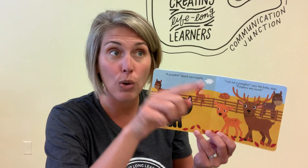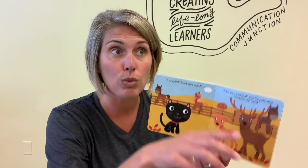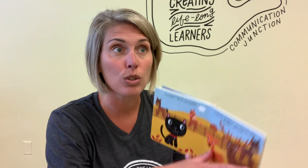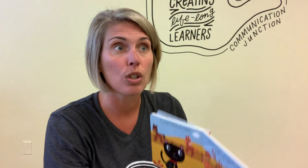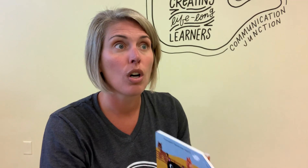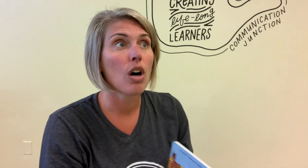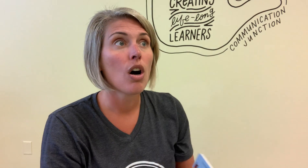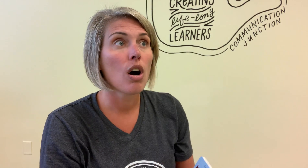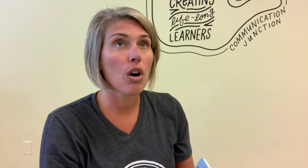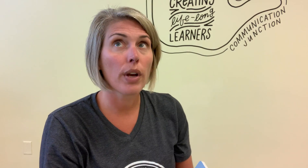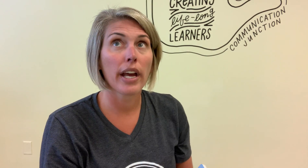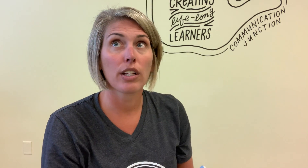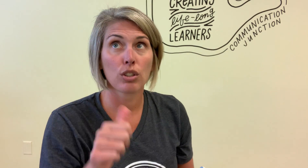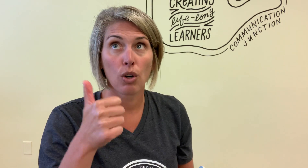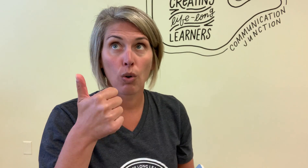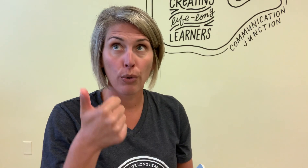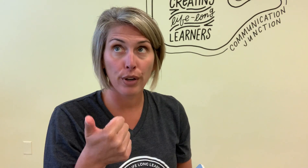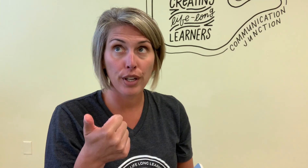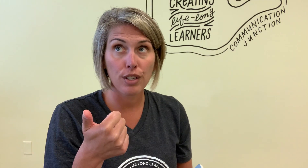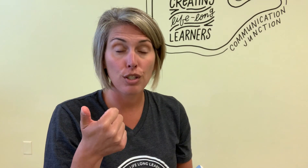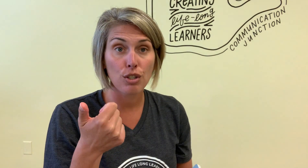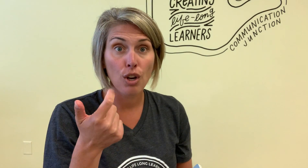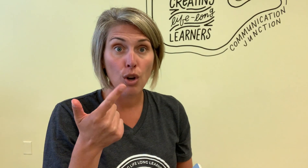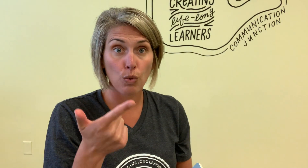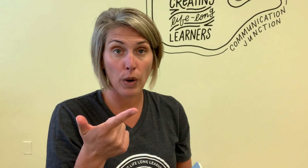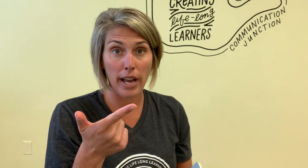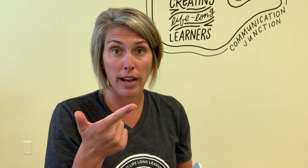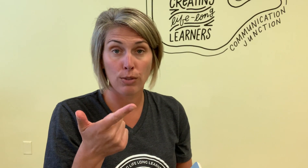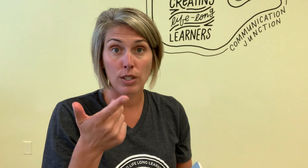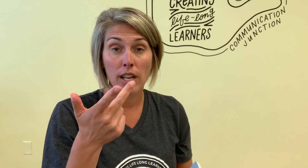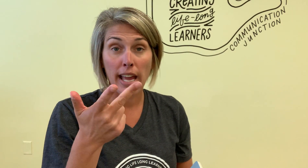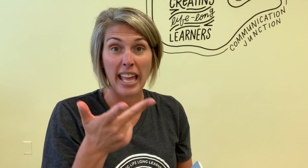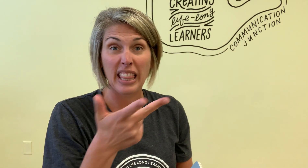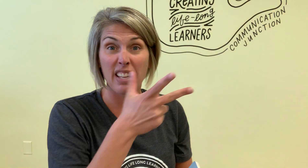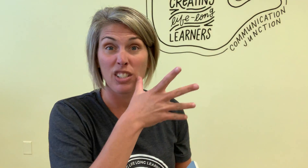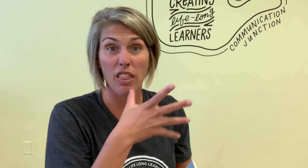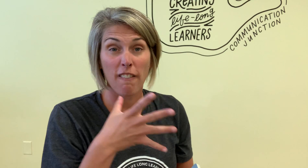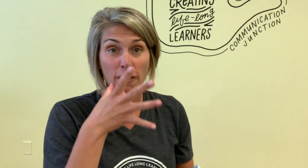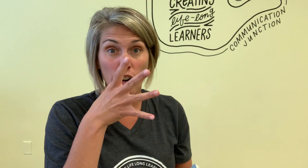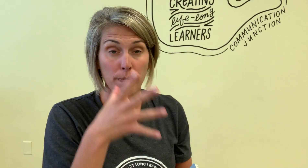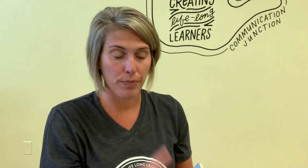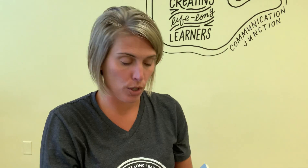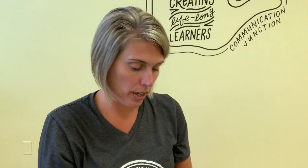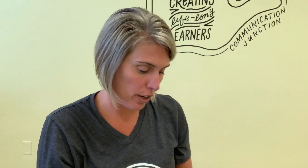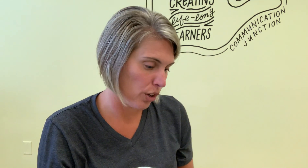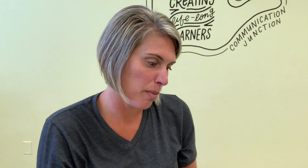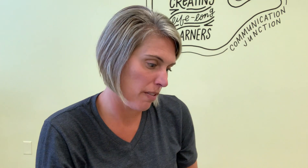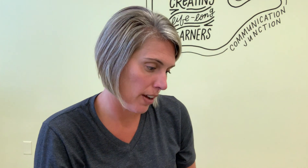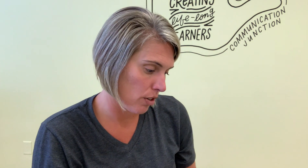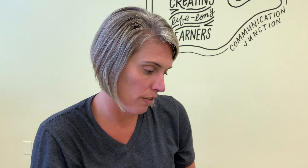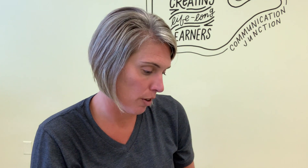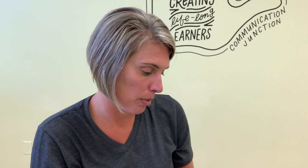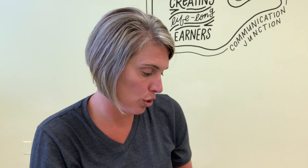round. Okay, so orange, round, and lives on the farm. Okay, or can be found on the farm. Let's try